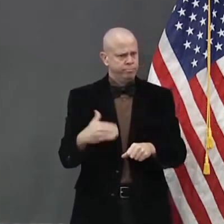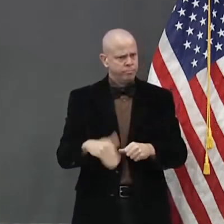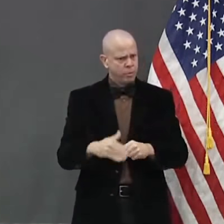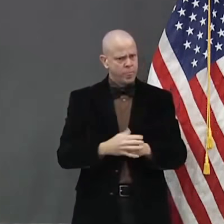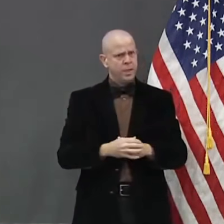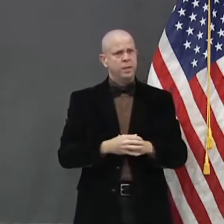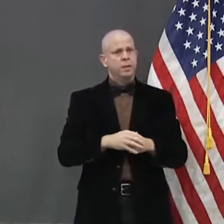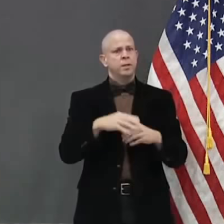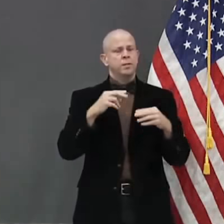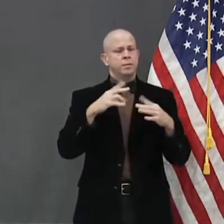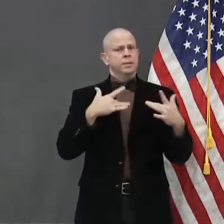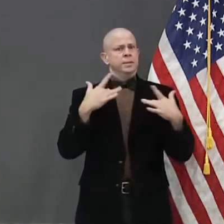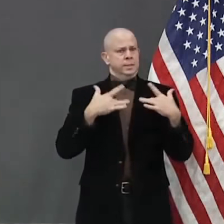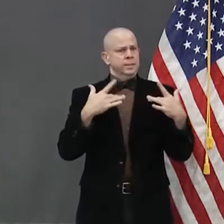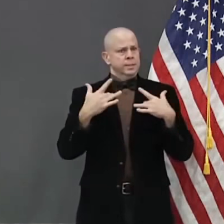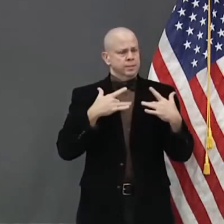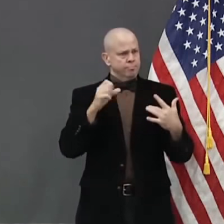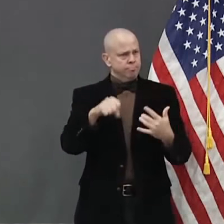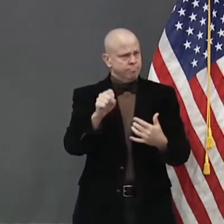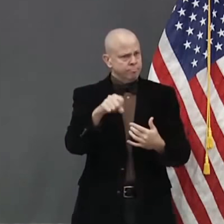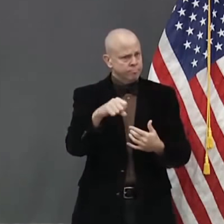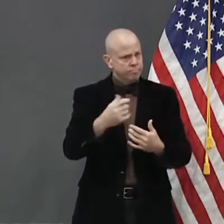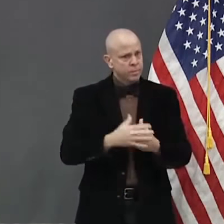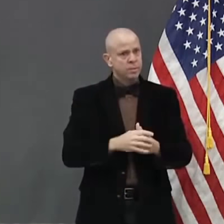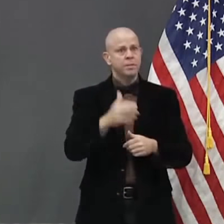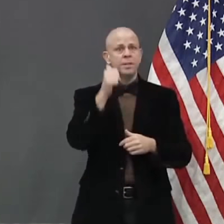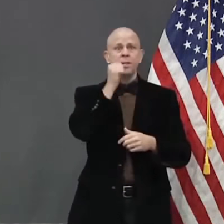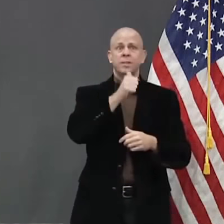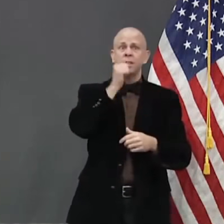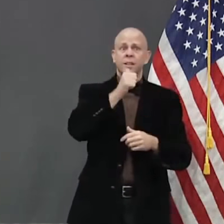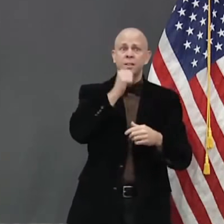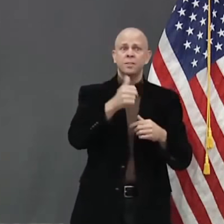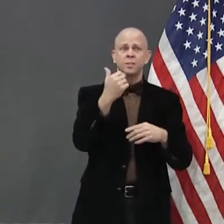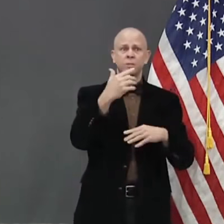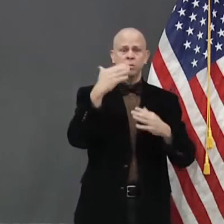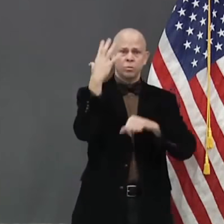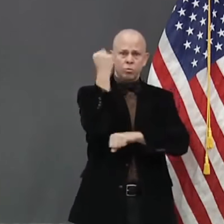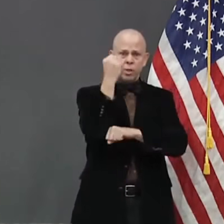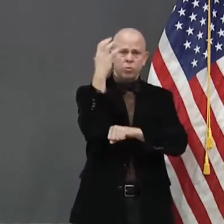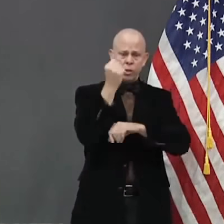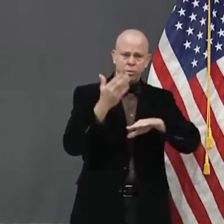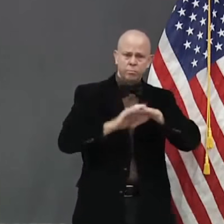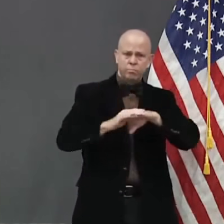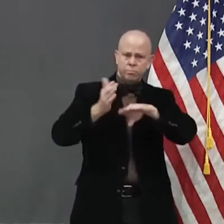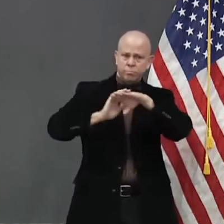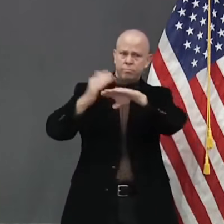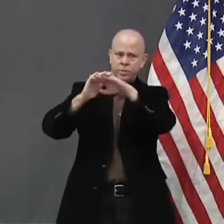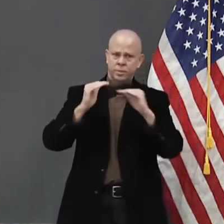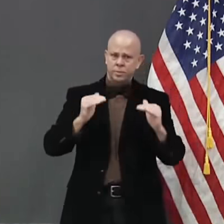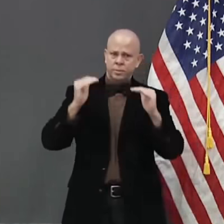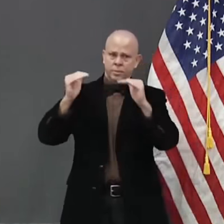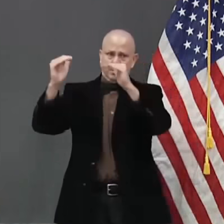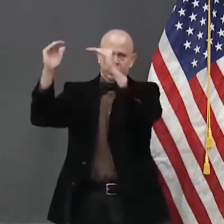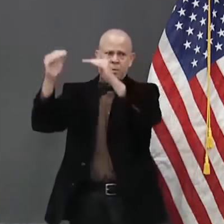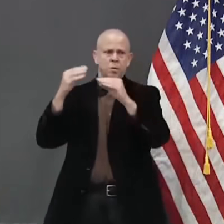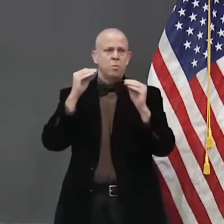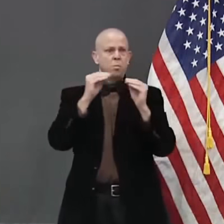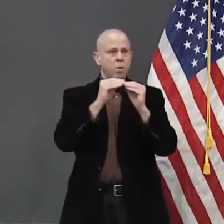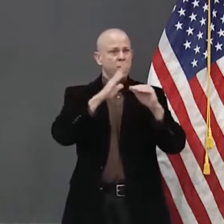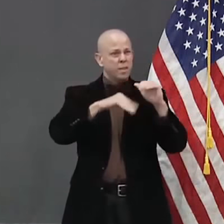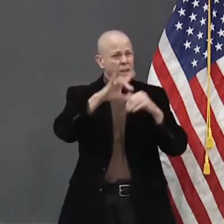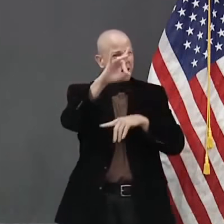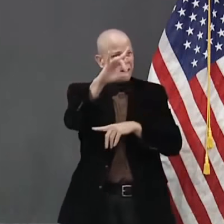concerning. Day after day, we hit new record highs of cases, topping more than